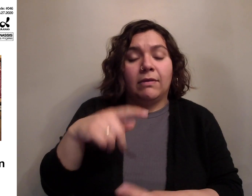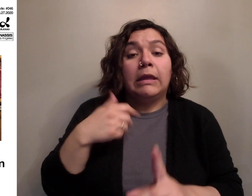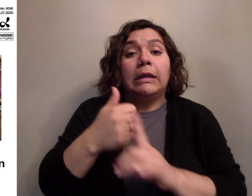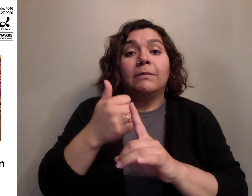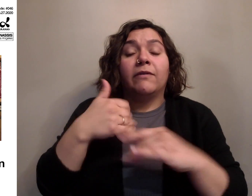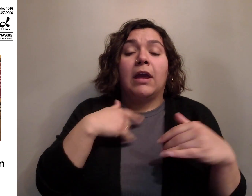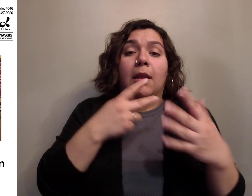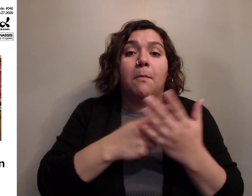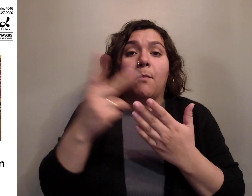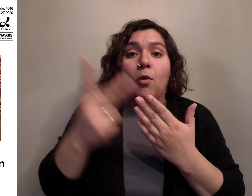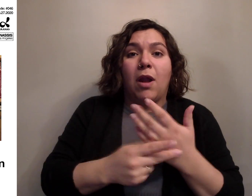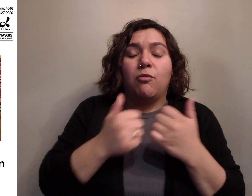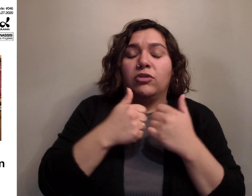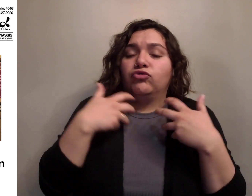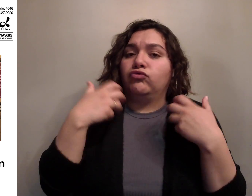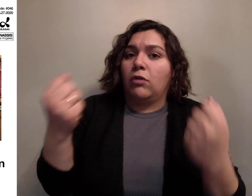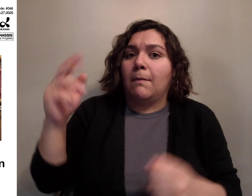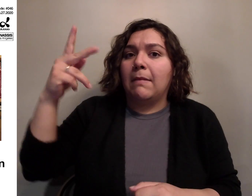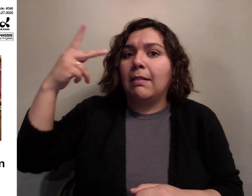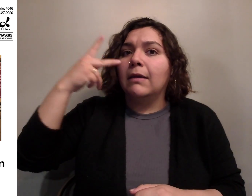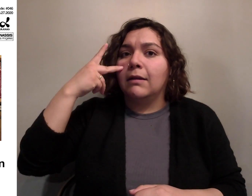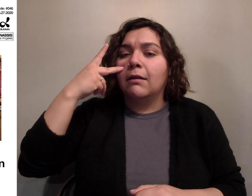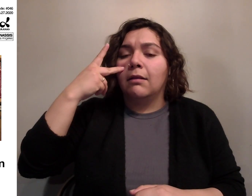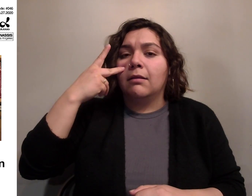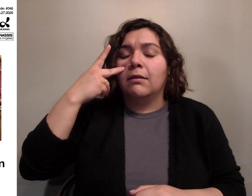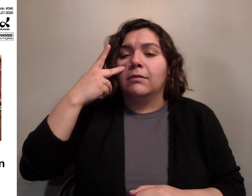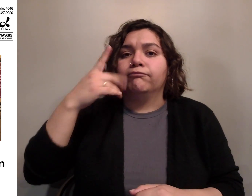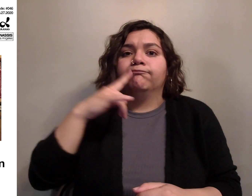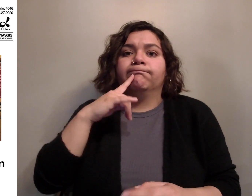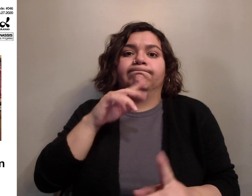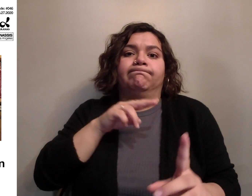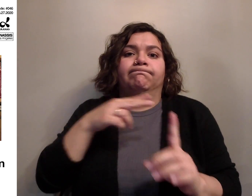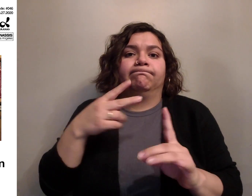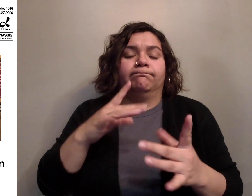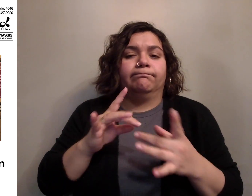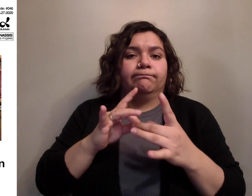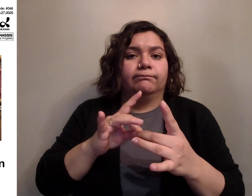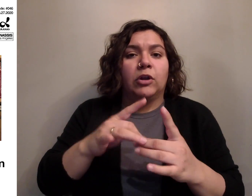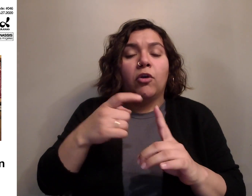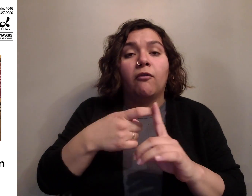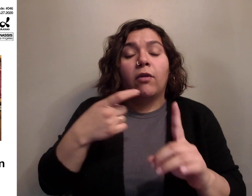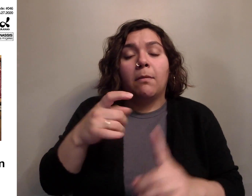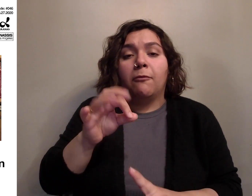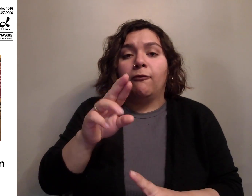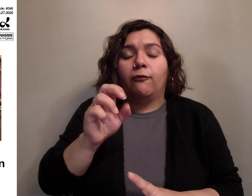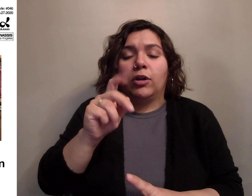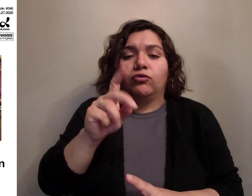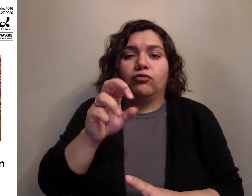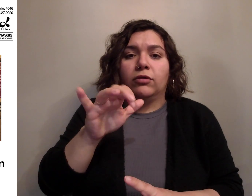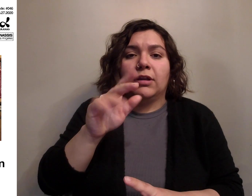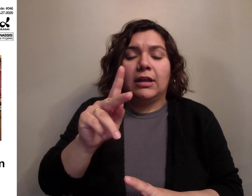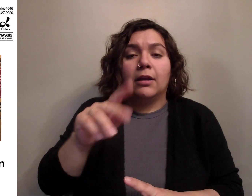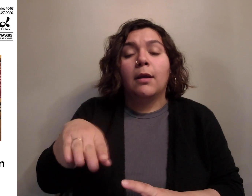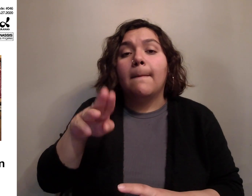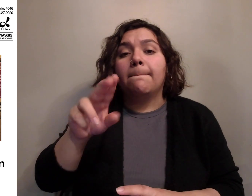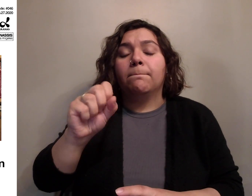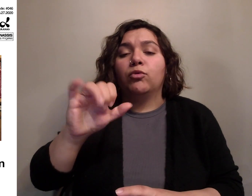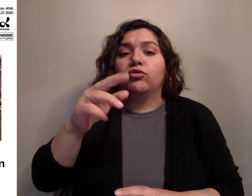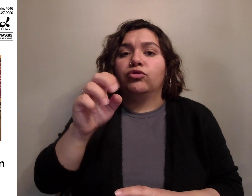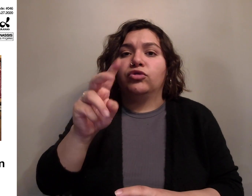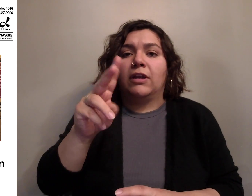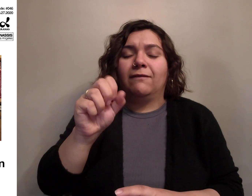with a strong political slant to it. It was music of the contemporary American composer Frederick